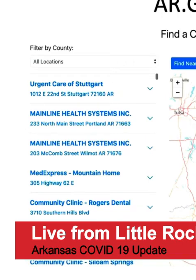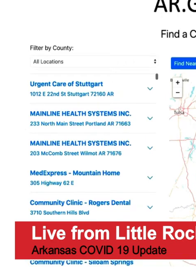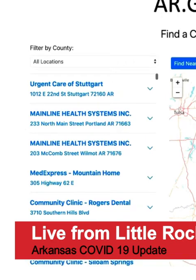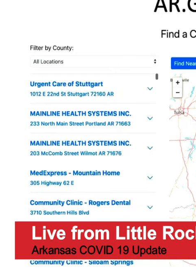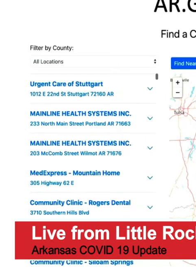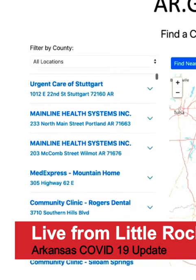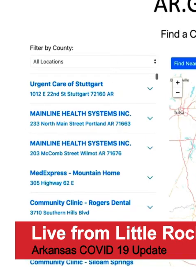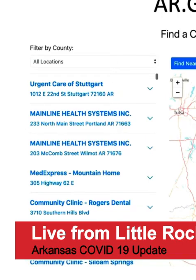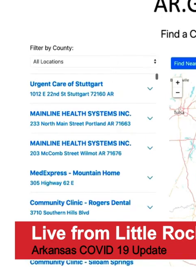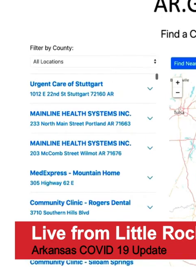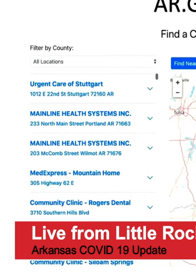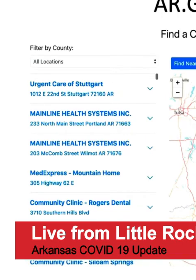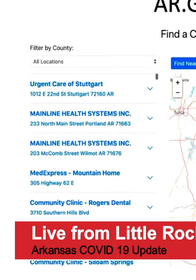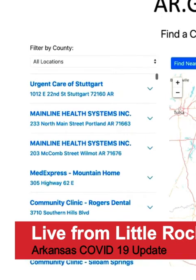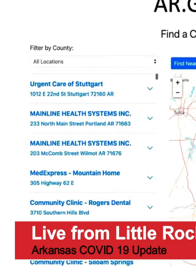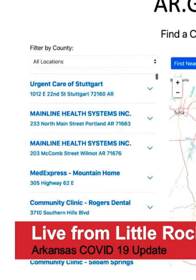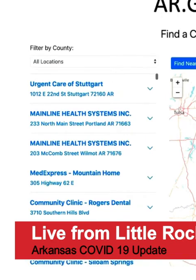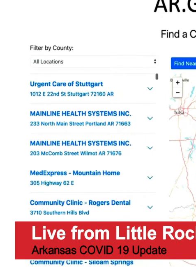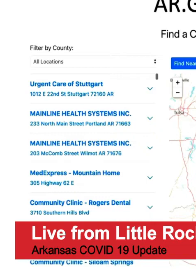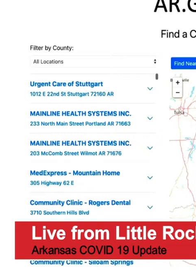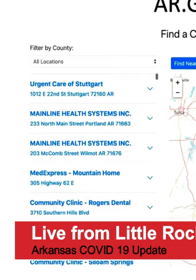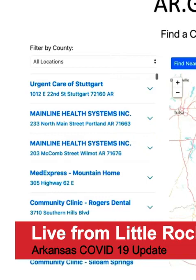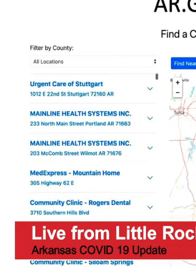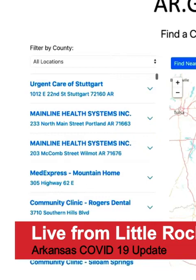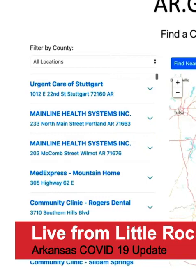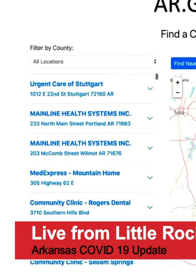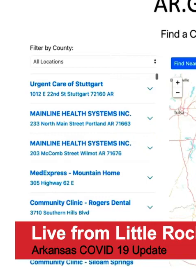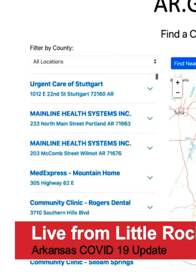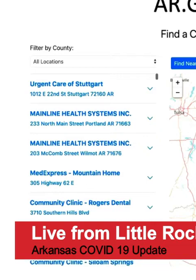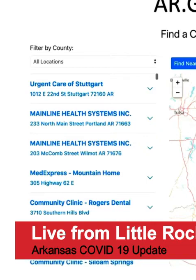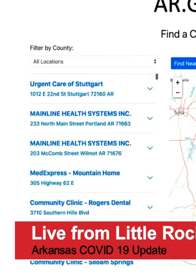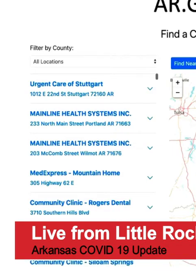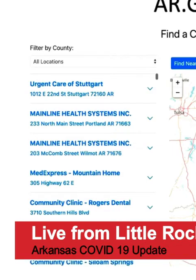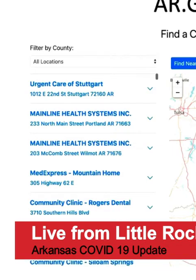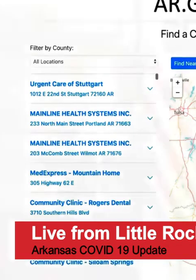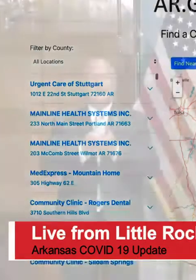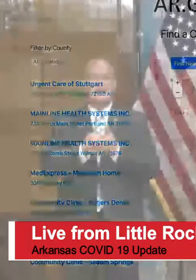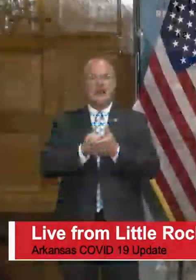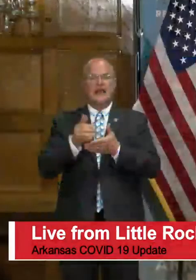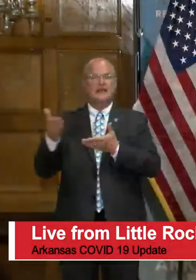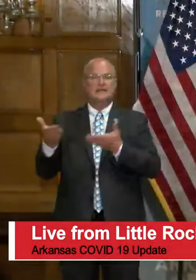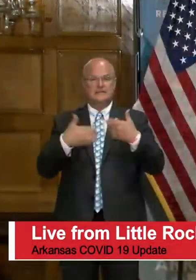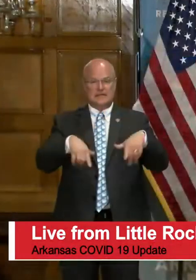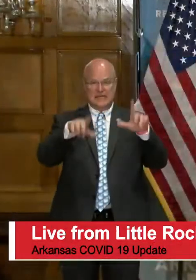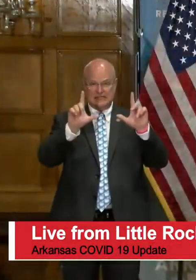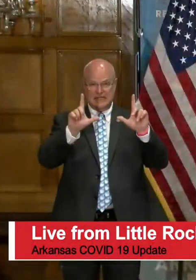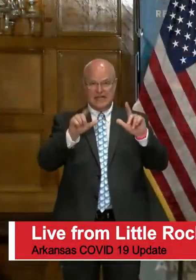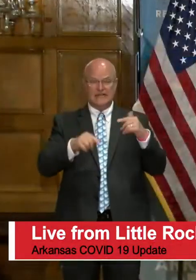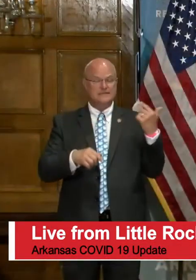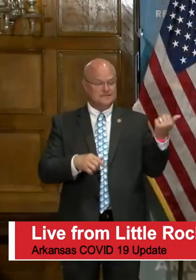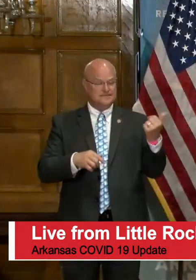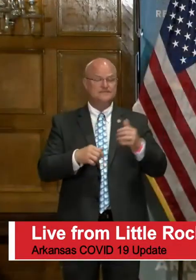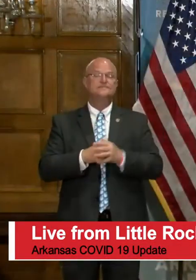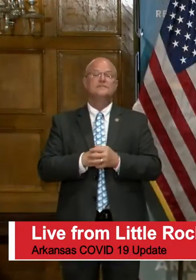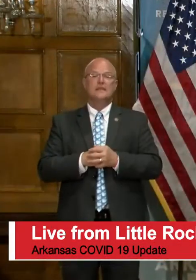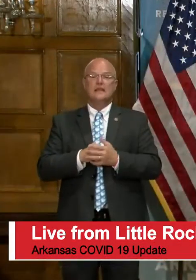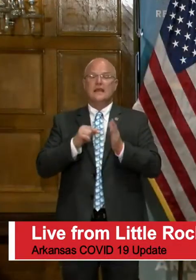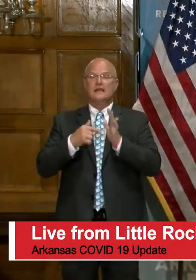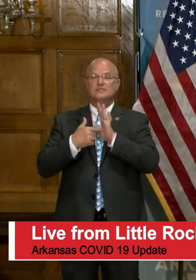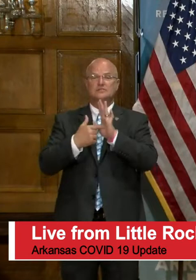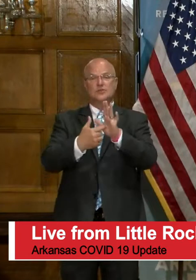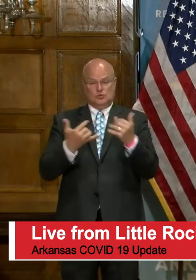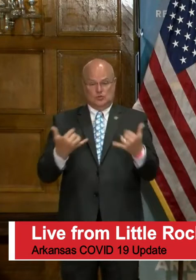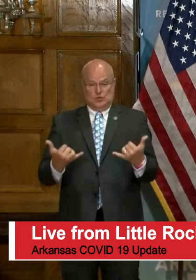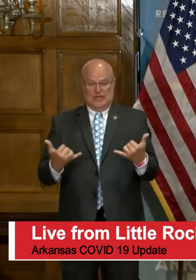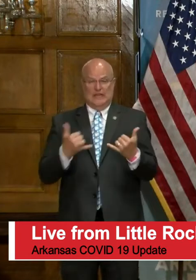of 60,000 tests in the month of May. And that brings me to the next graphic, which